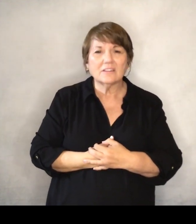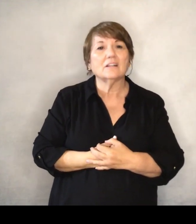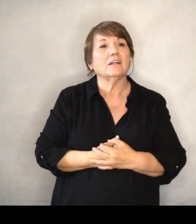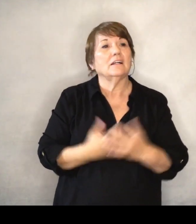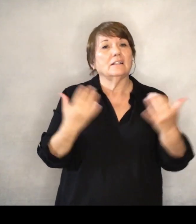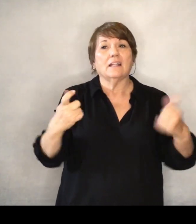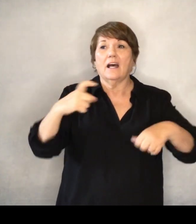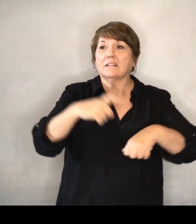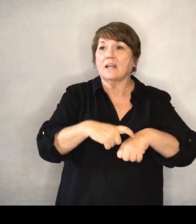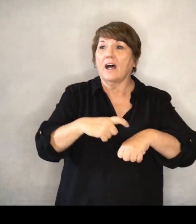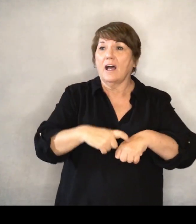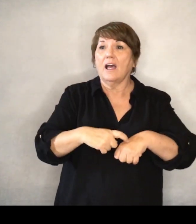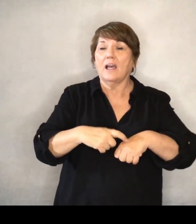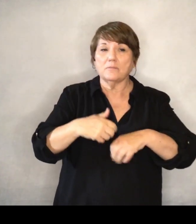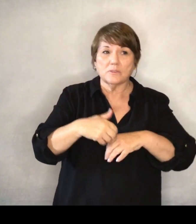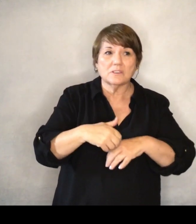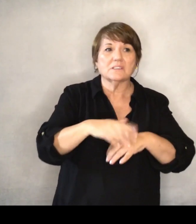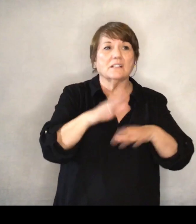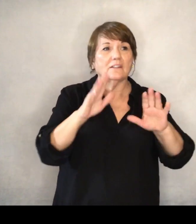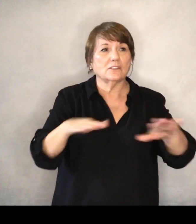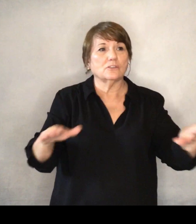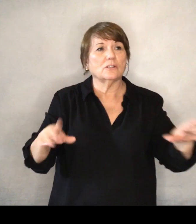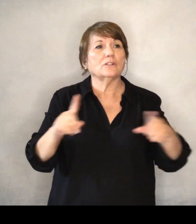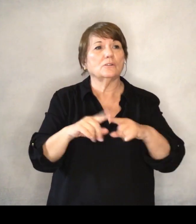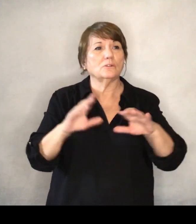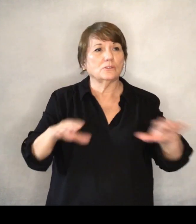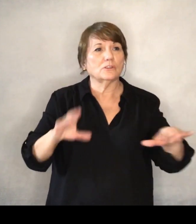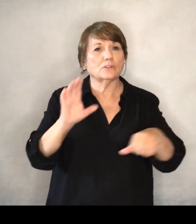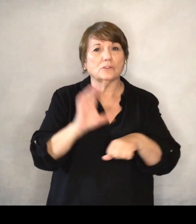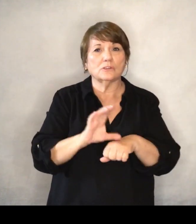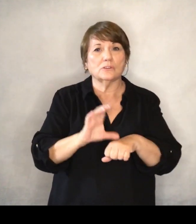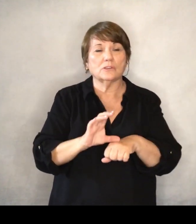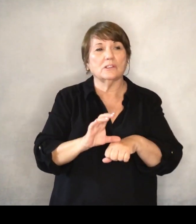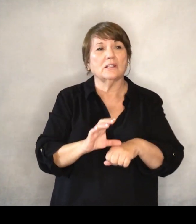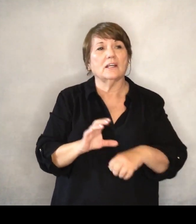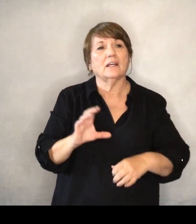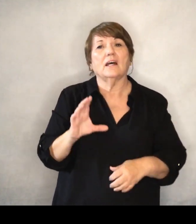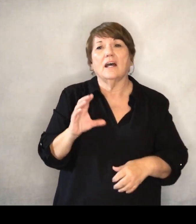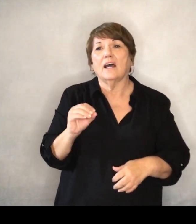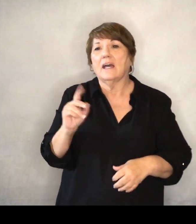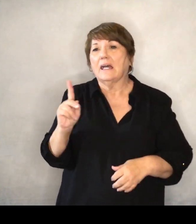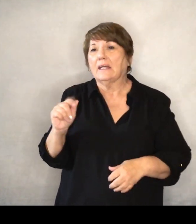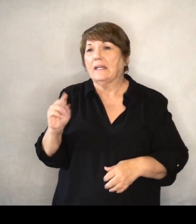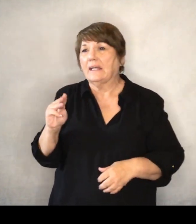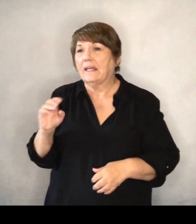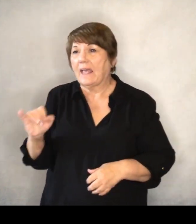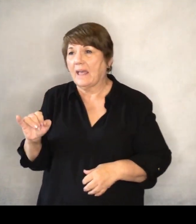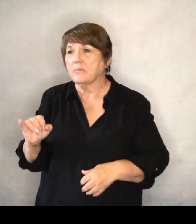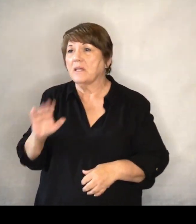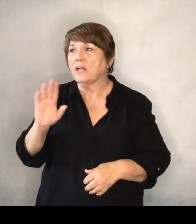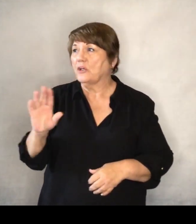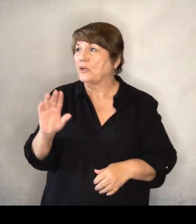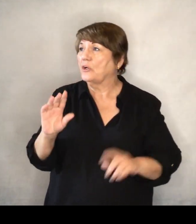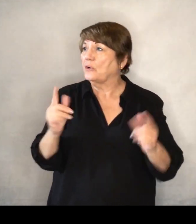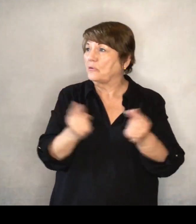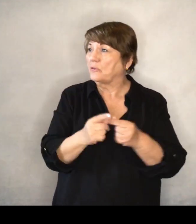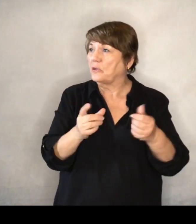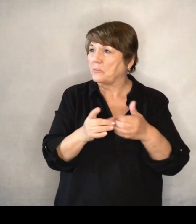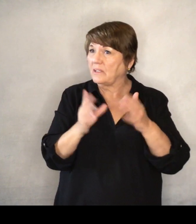right, it's time to dismiss our kids for Children's Church. Miss Cammie and her team are in the back. Hi, Miss